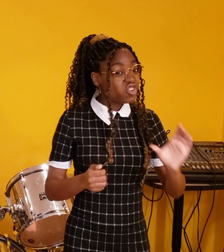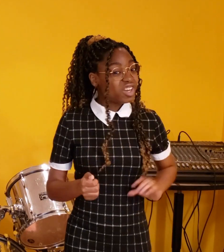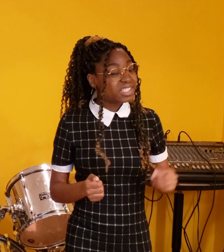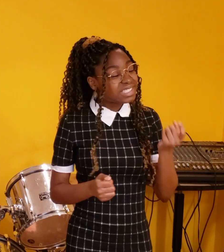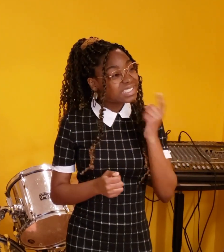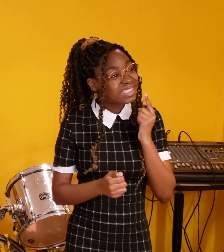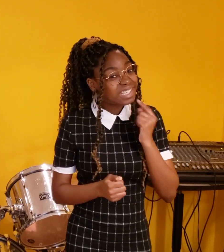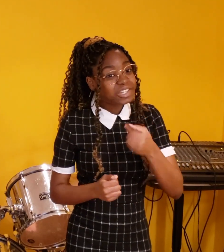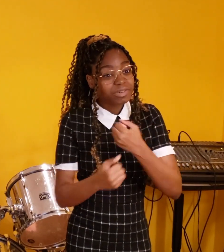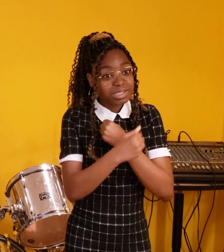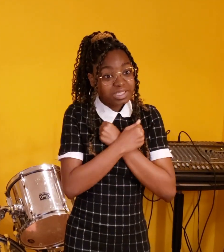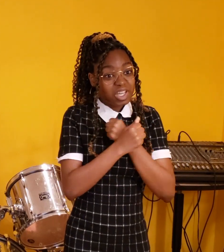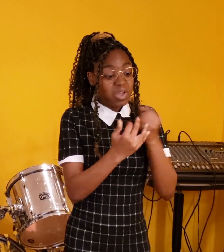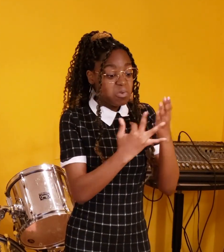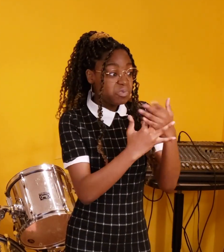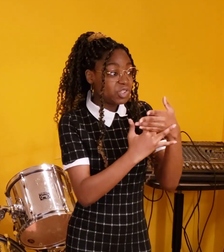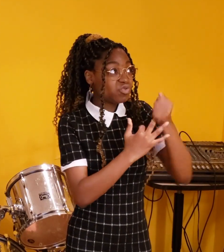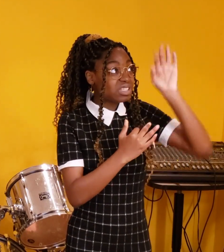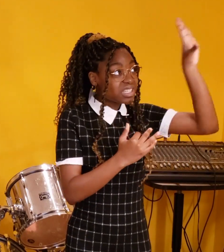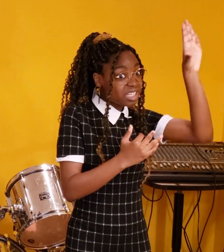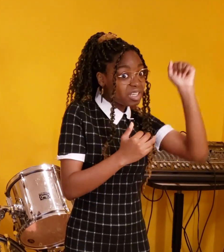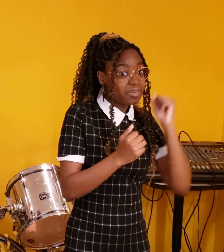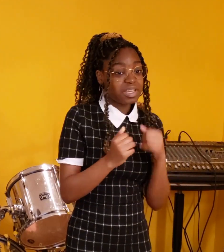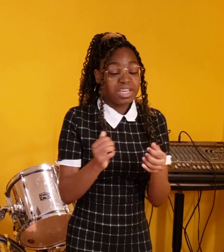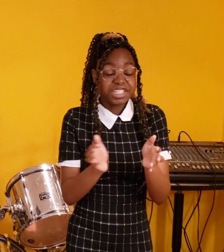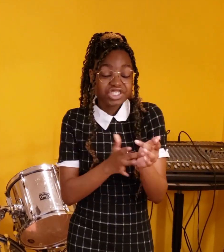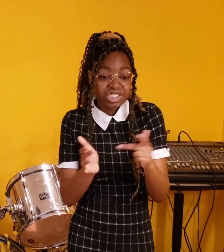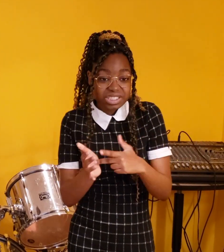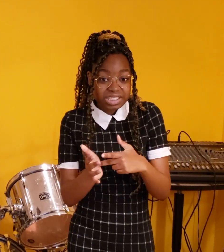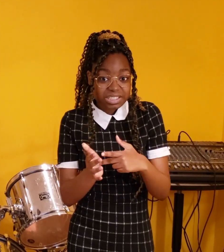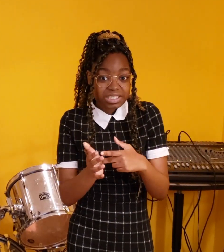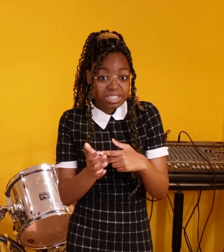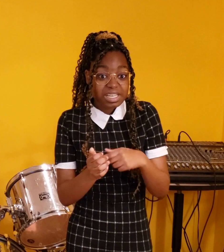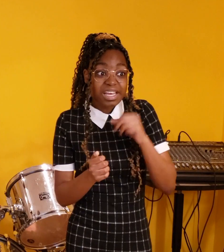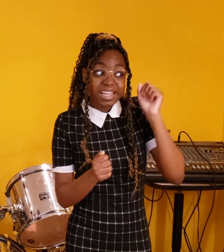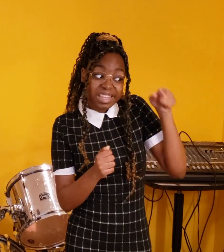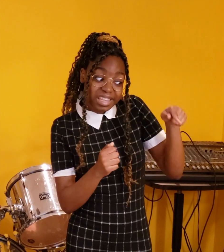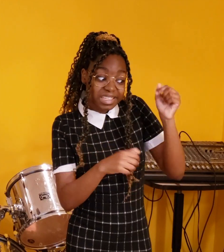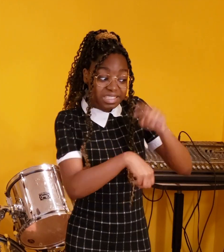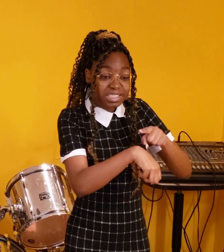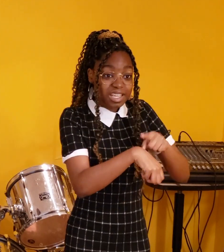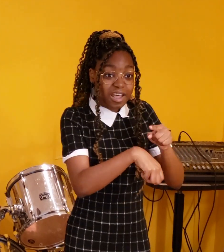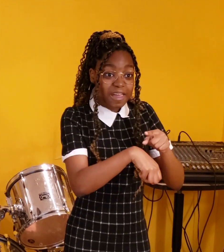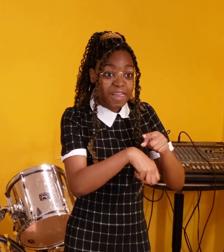and the Father, at the same time there was love for us, even though we were not created.